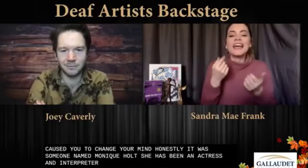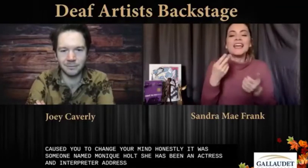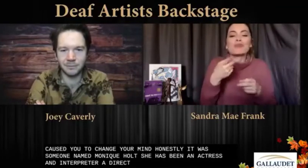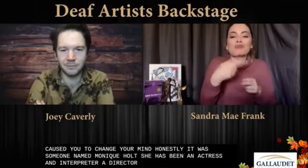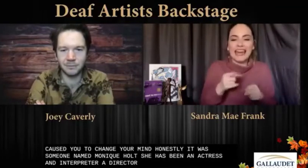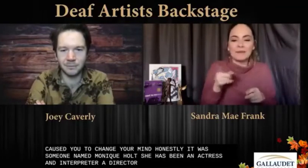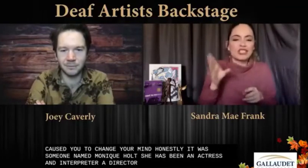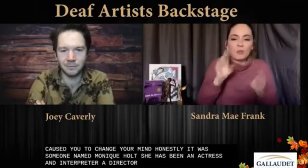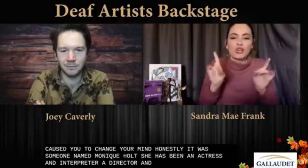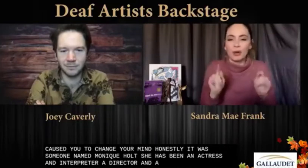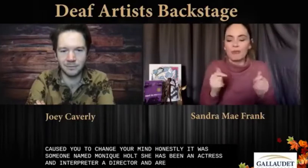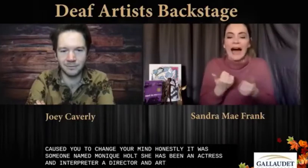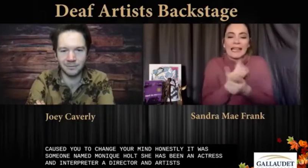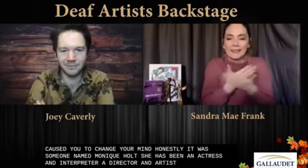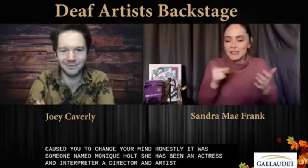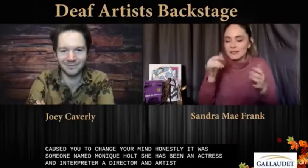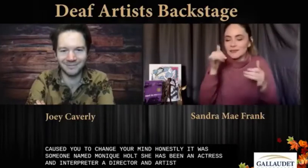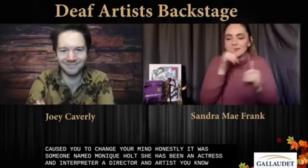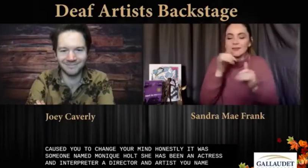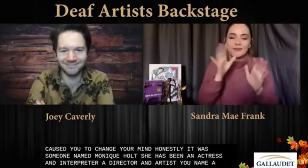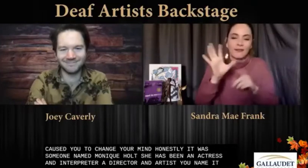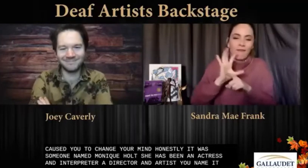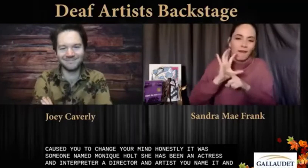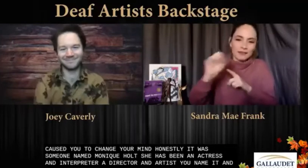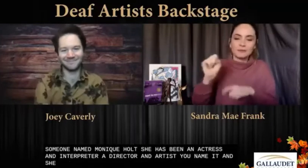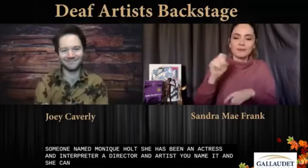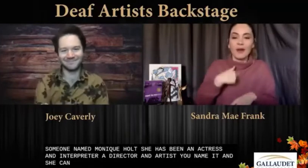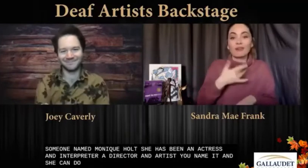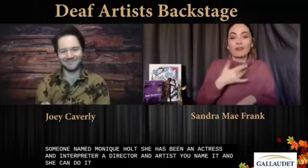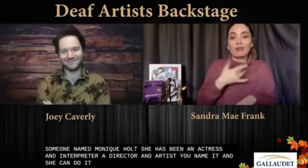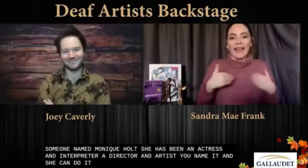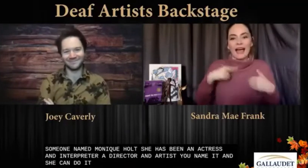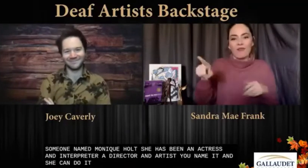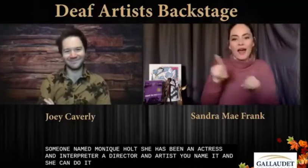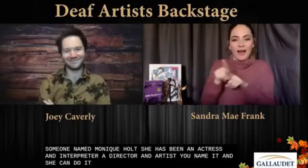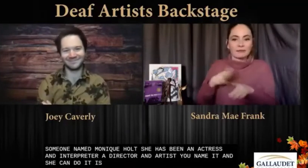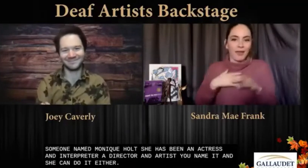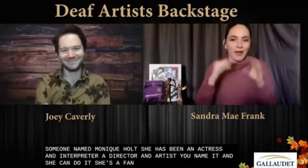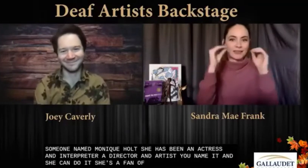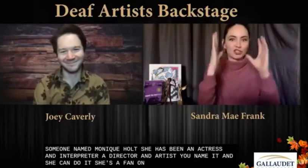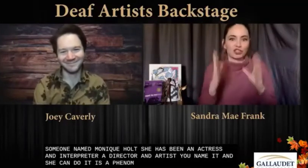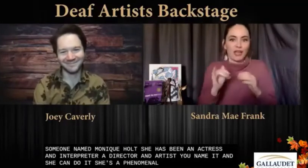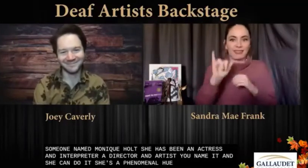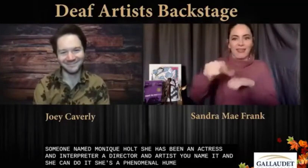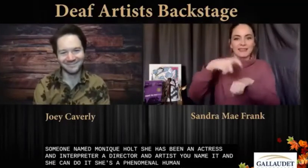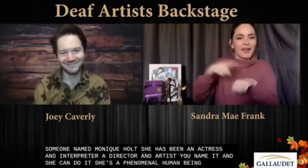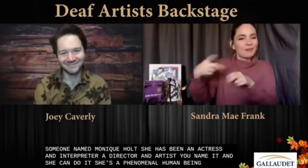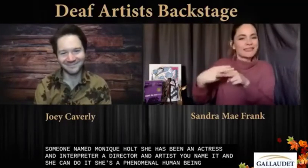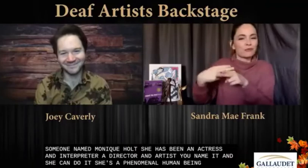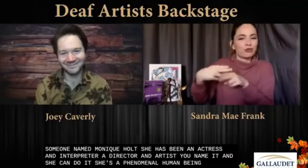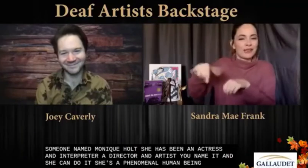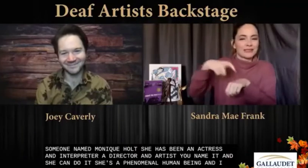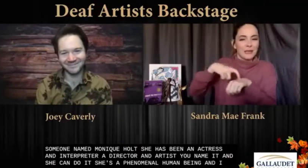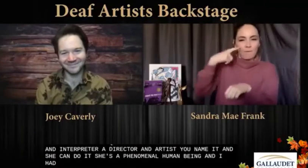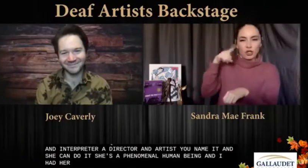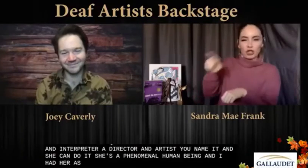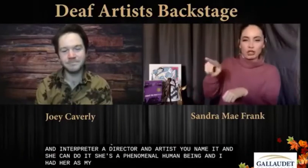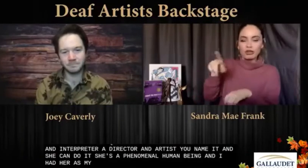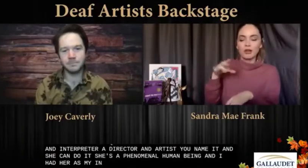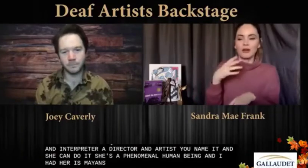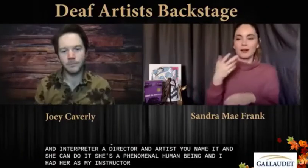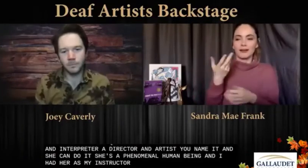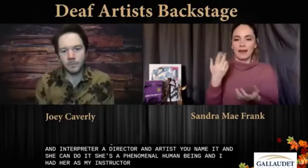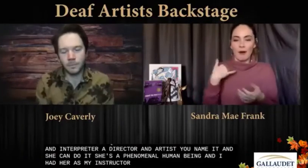director an artist you name it and she can do it she's a phenomenal human being and I had her as my